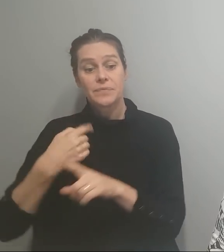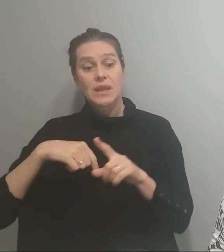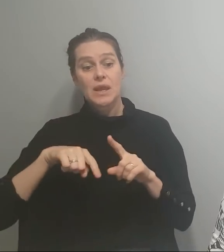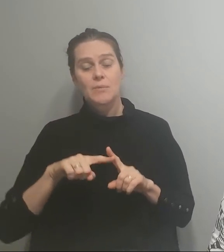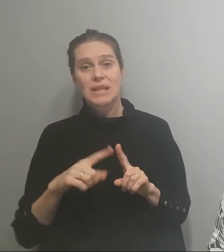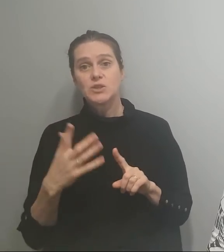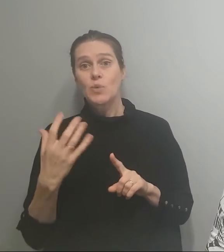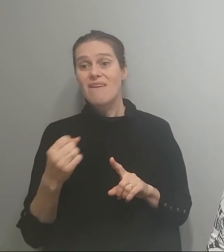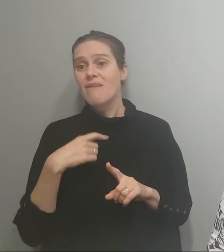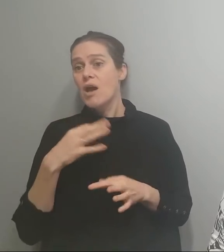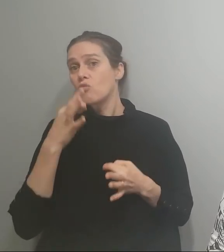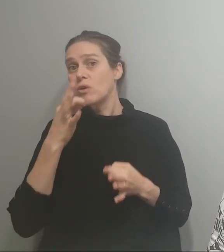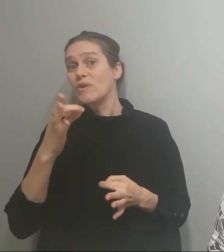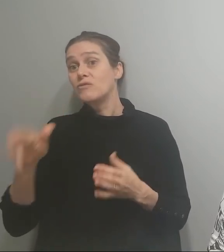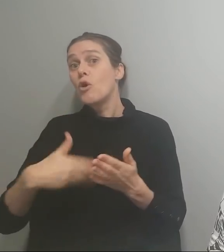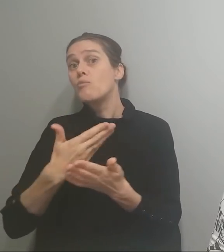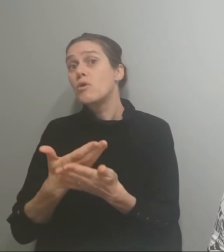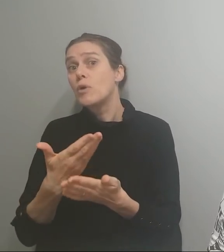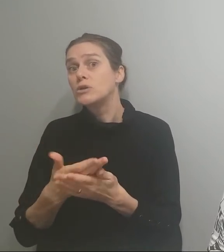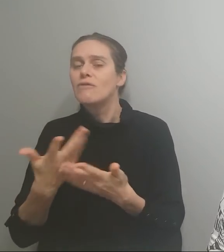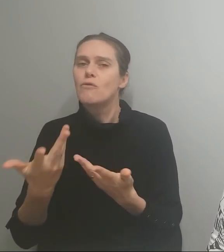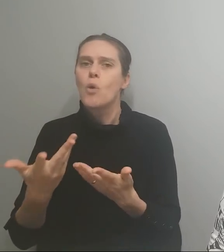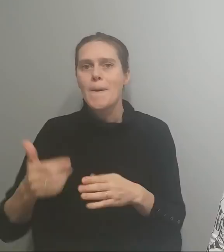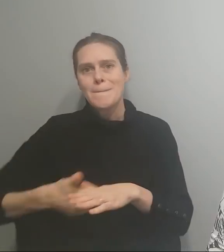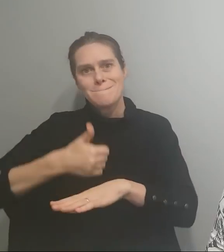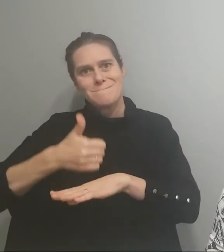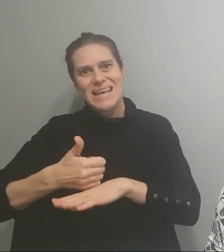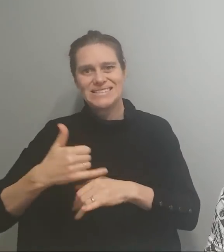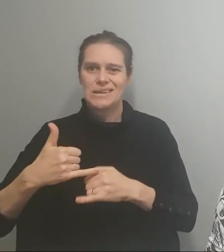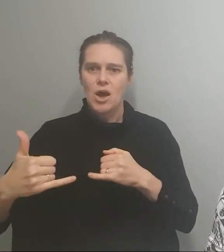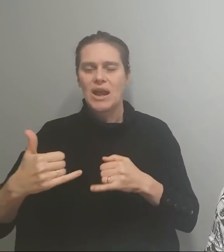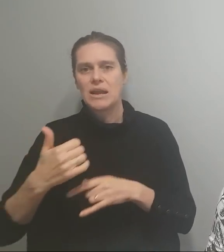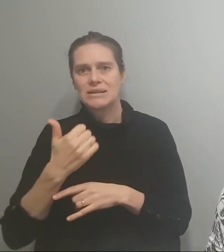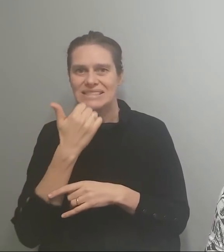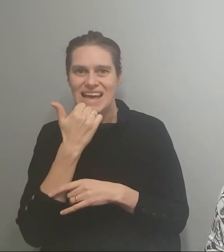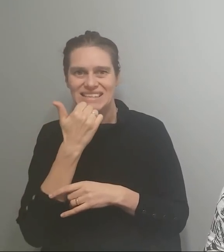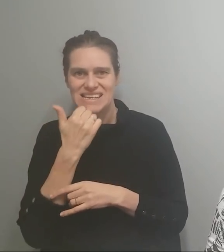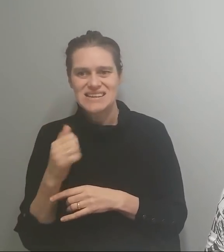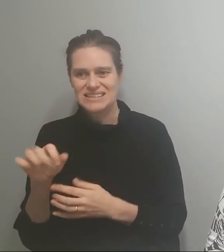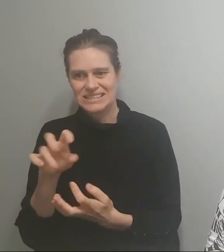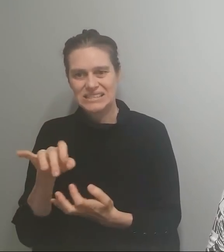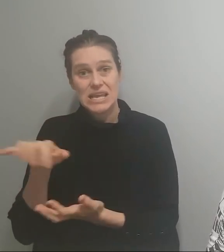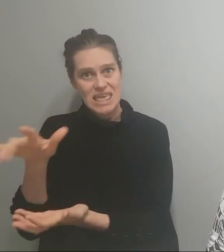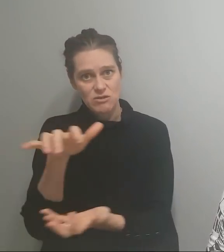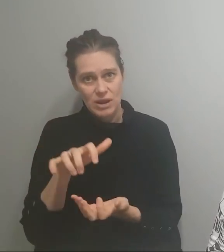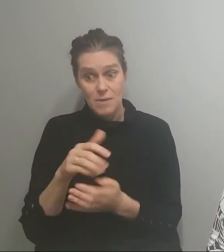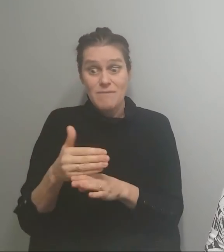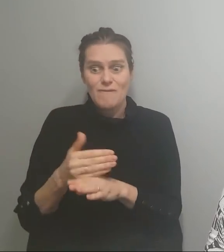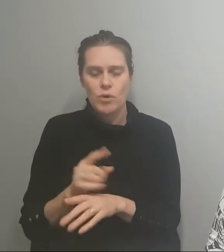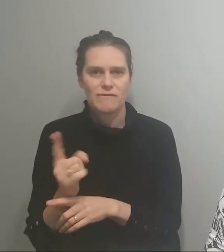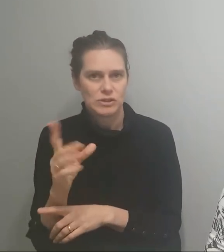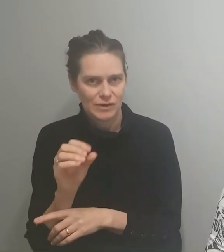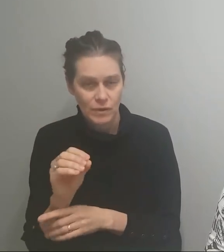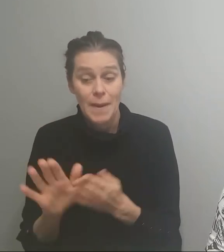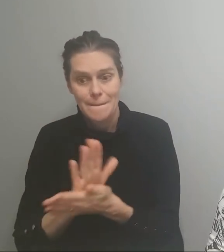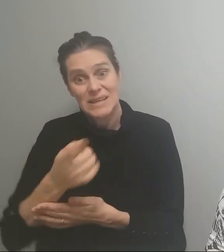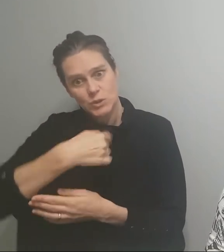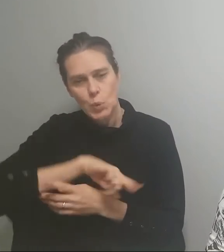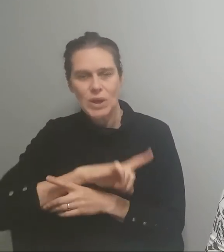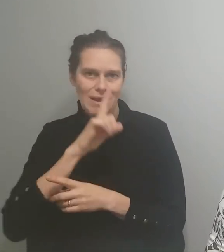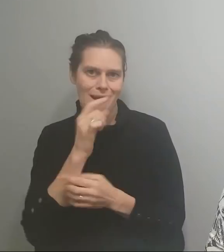out for baseline data gathering before the 1st of October, so we can understand how things are